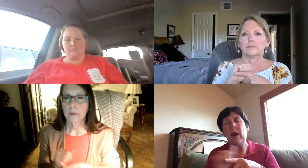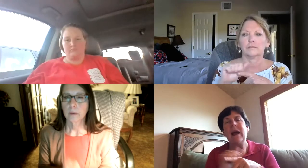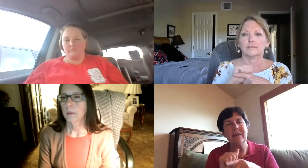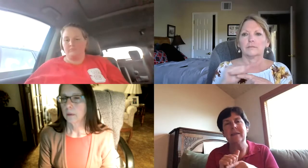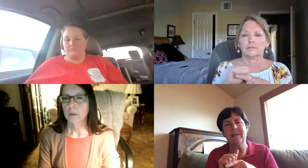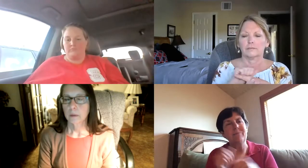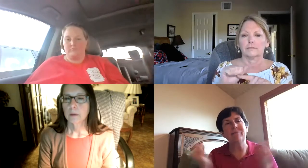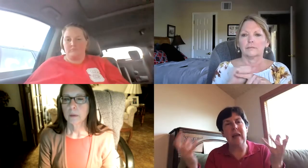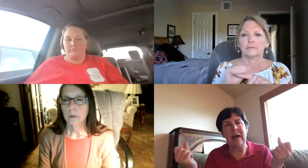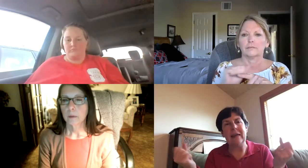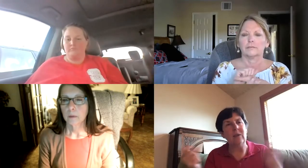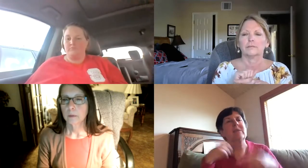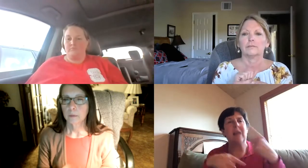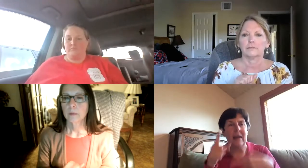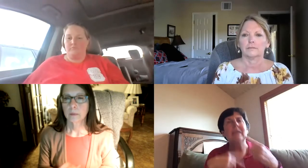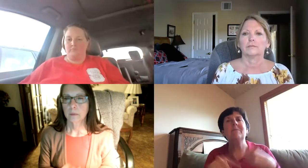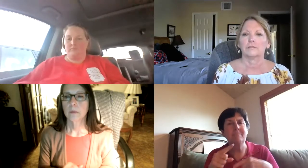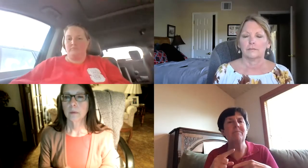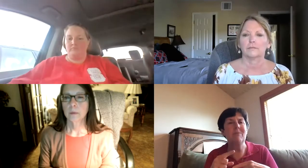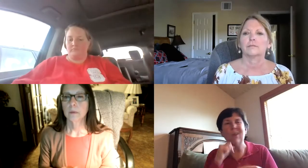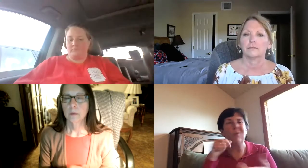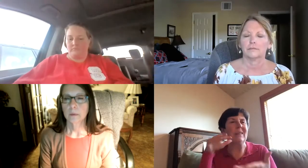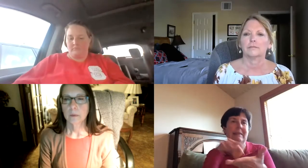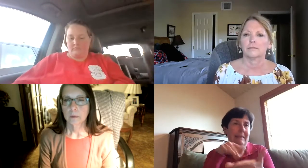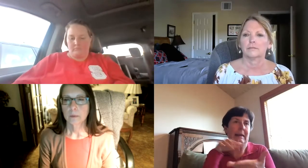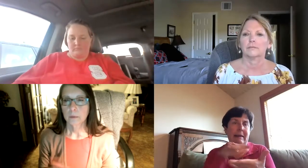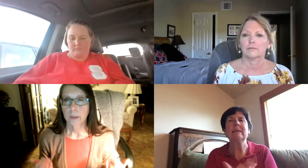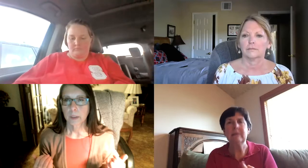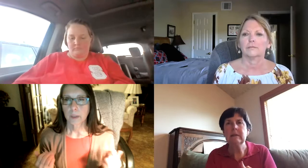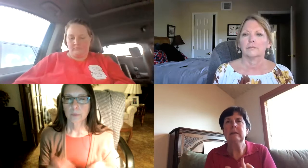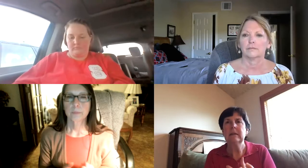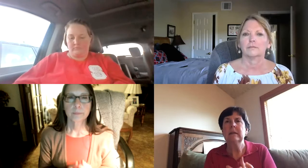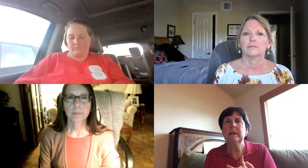Just practice signing. You don't really study.